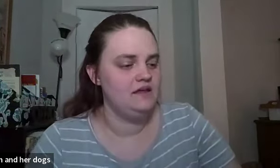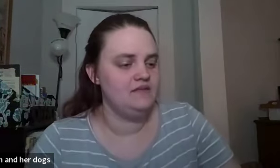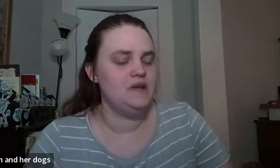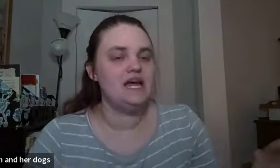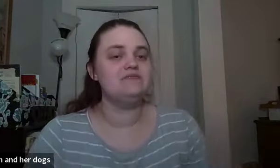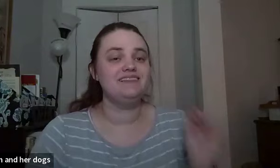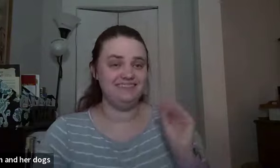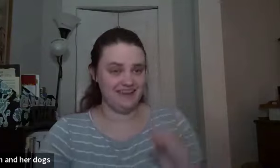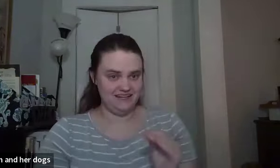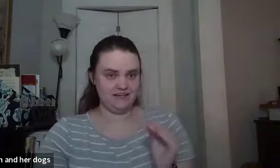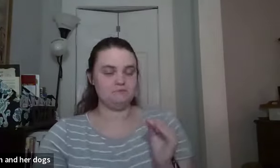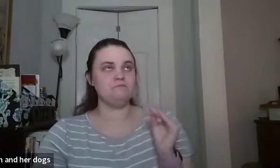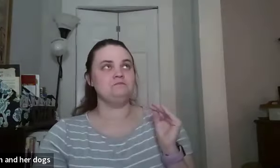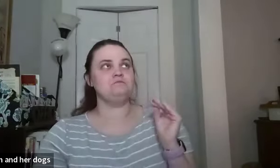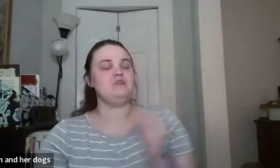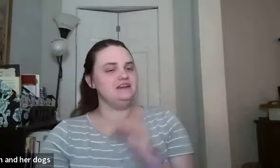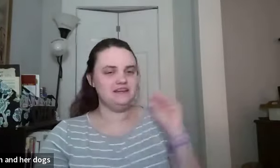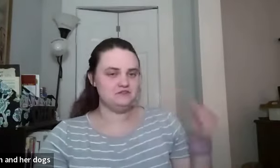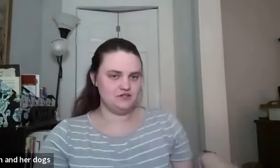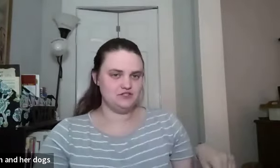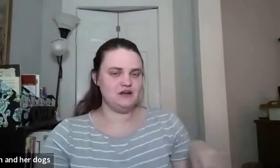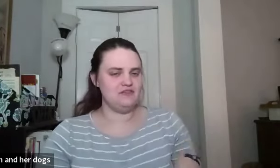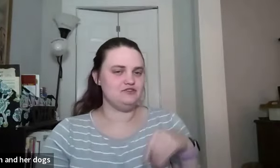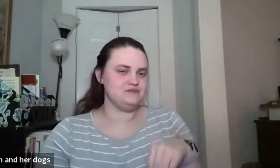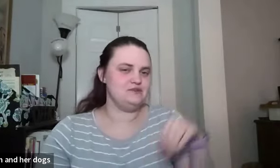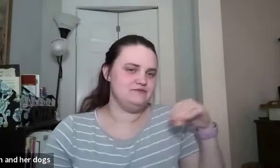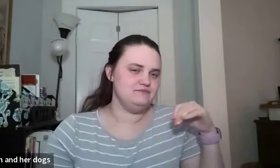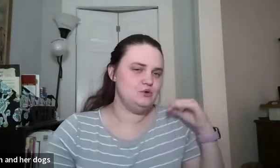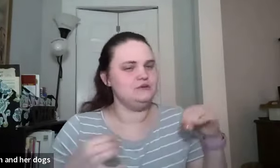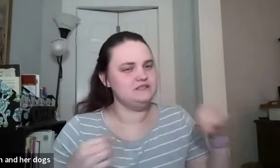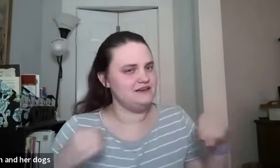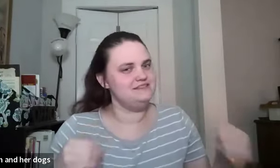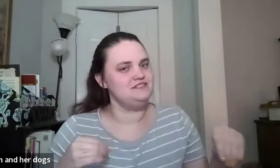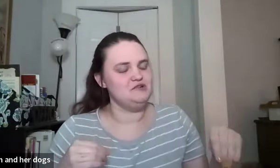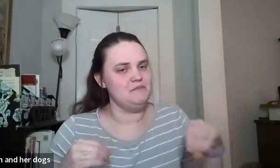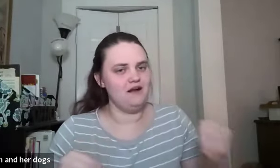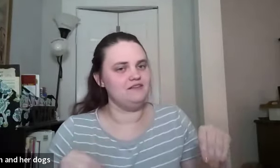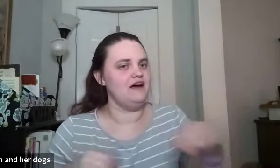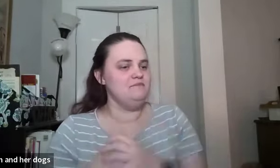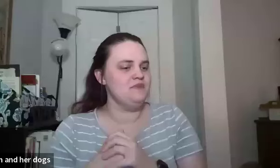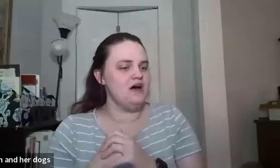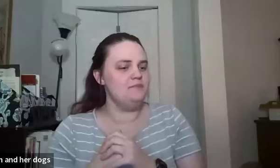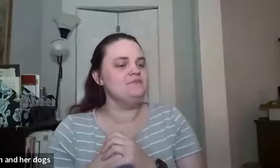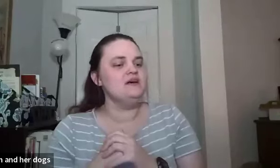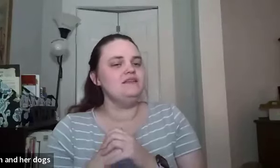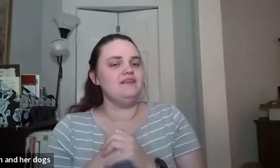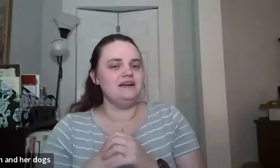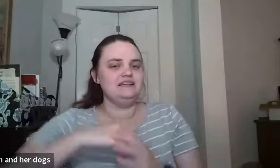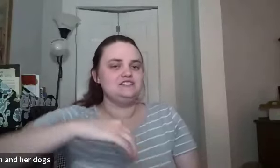Then we have lightning. Lightning and thunder, I think, are some of the coolest signs to do. I'm not gonna lie. Lightning is gonna